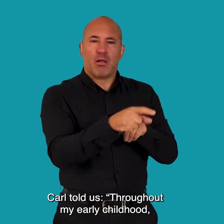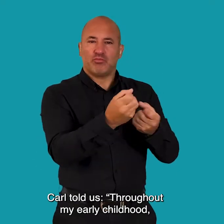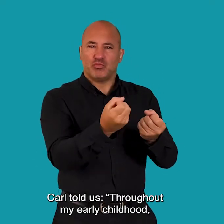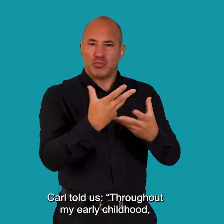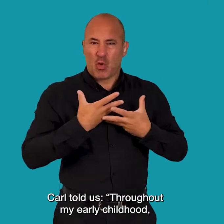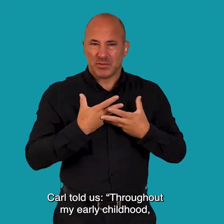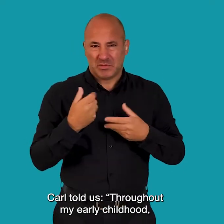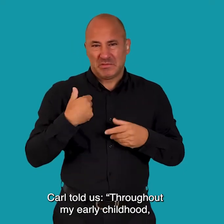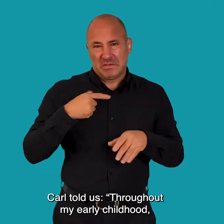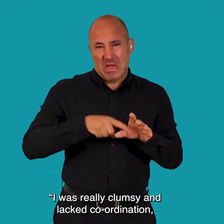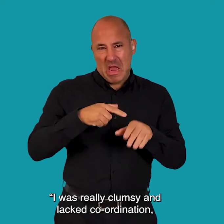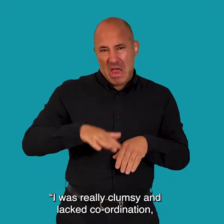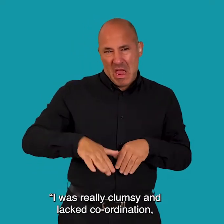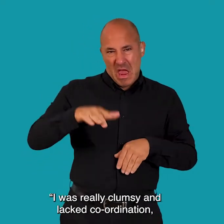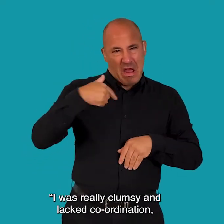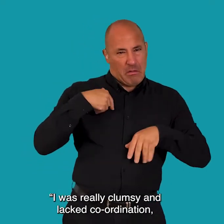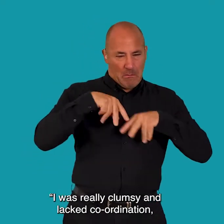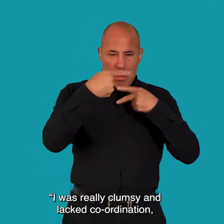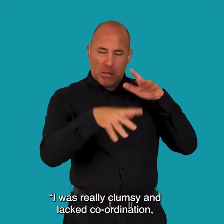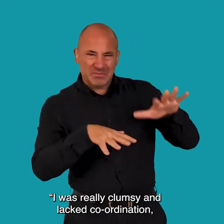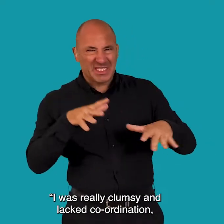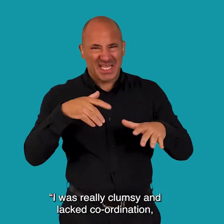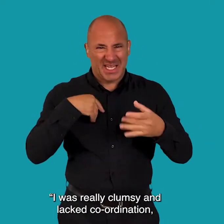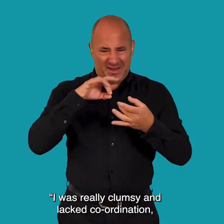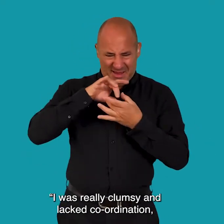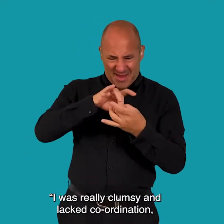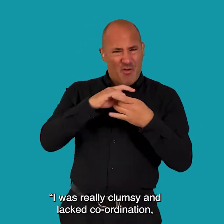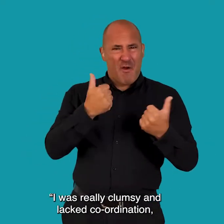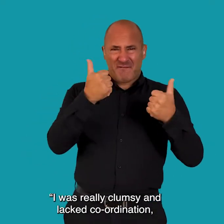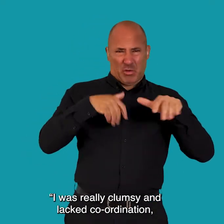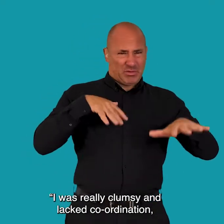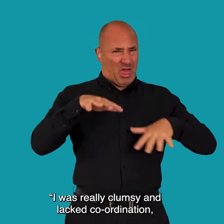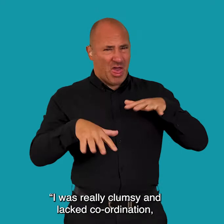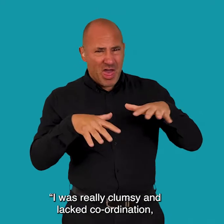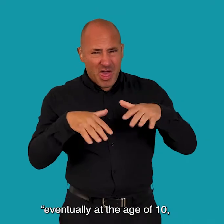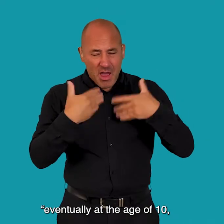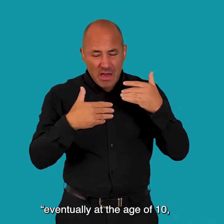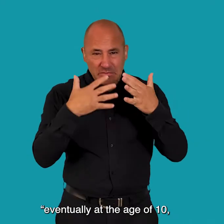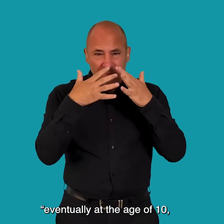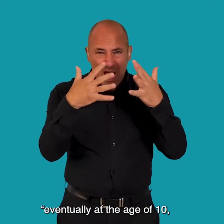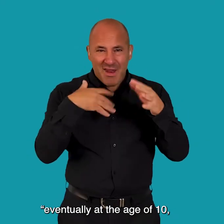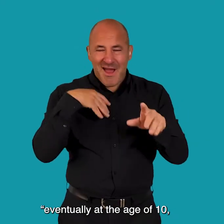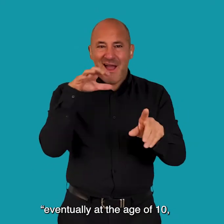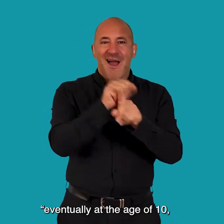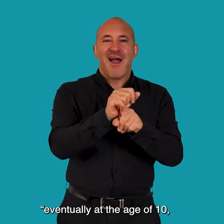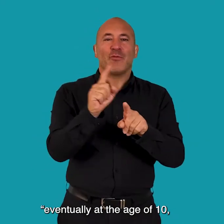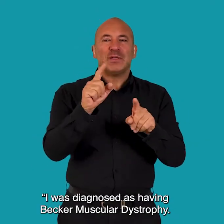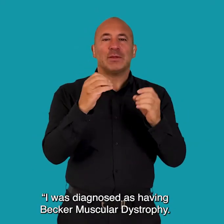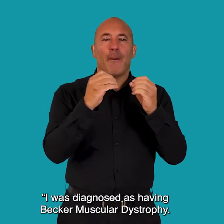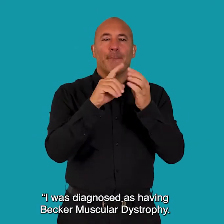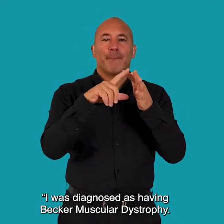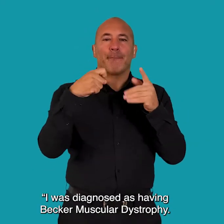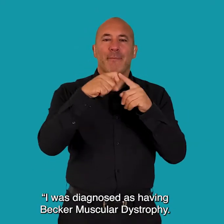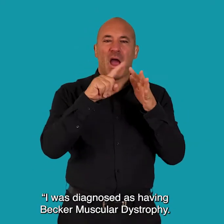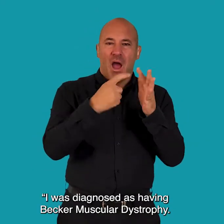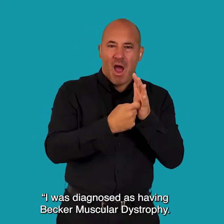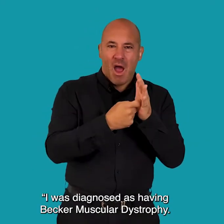early childhood, I was really clumsy and lacked coordination. Eventually, at the age of 10, I was diagnosed as having